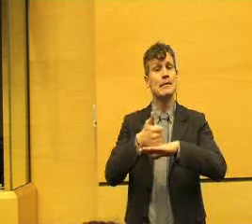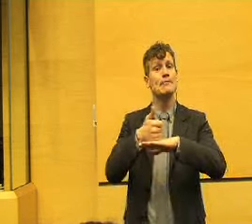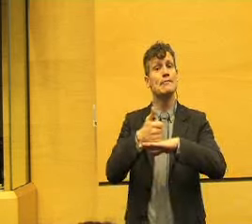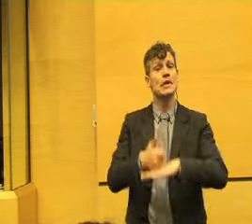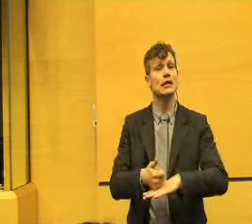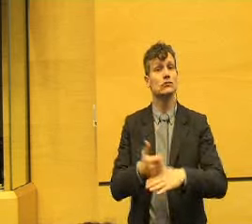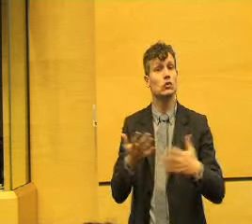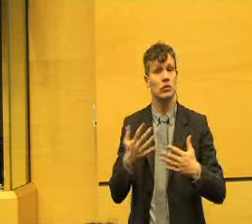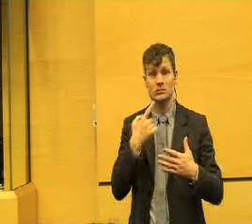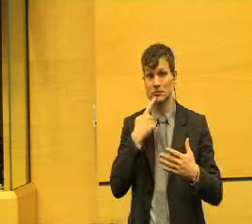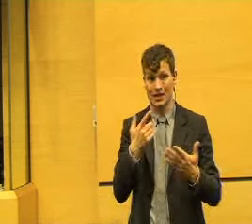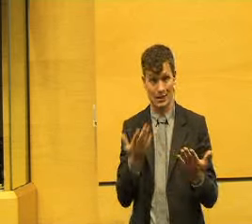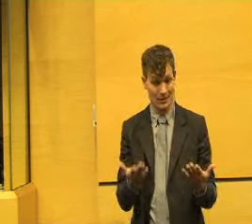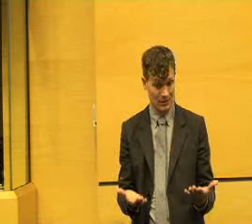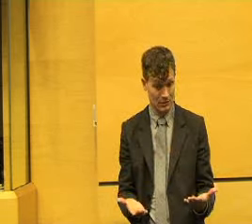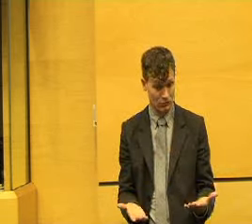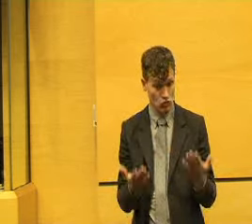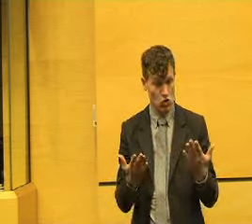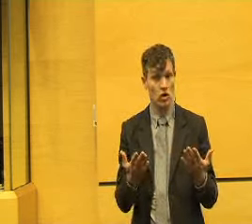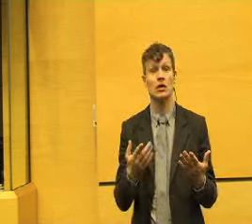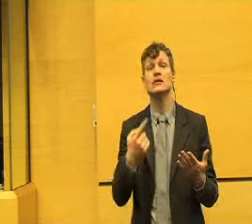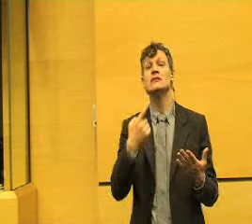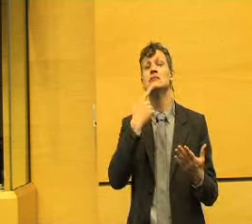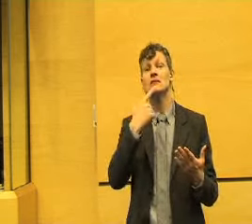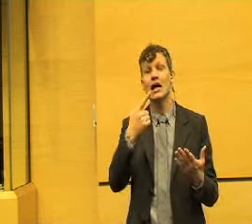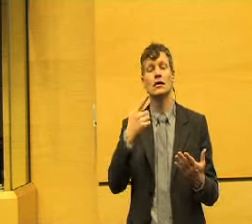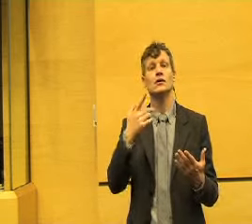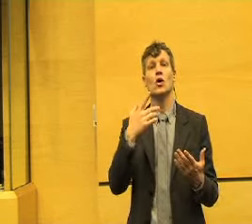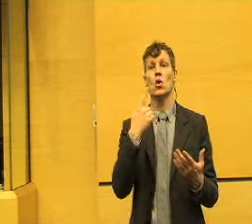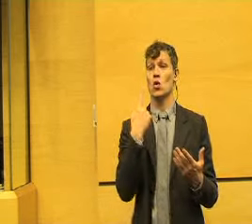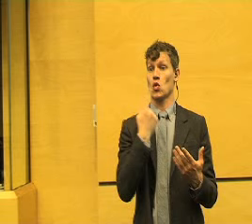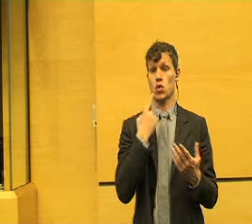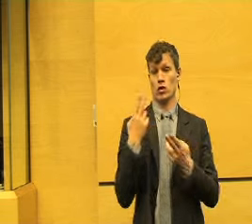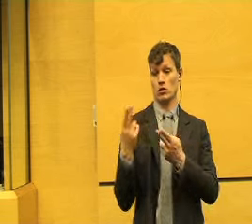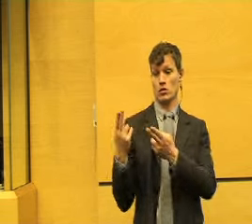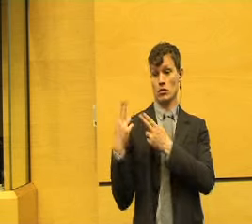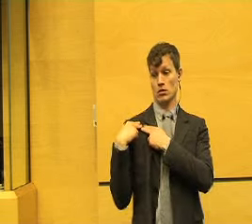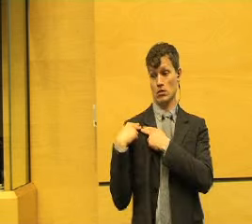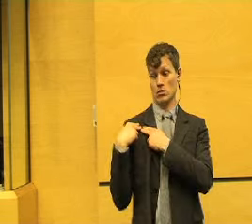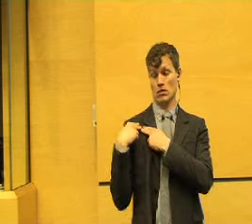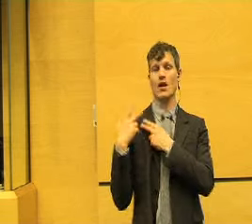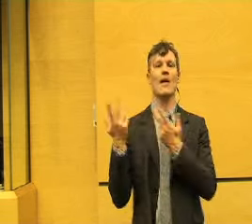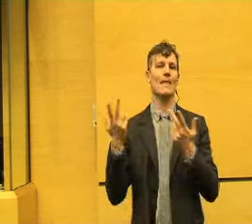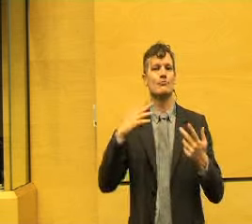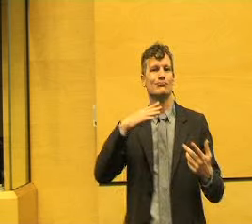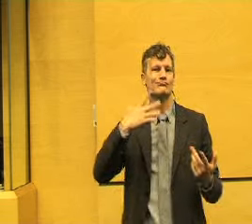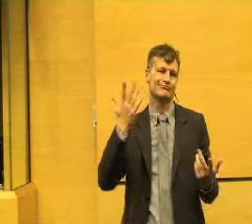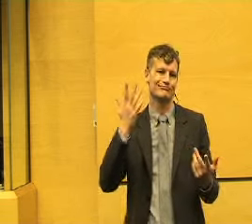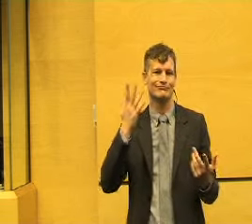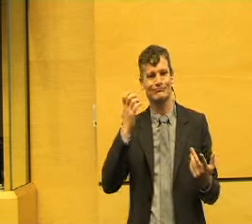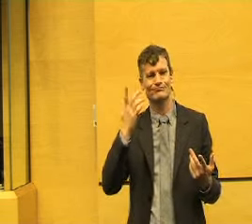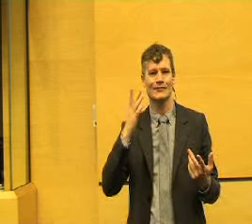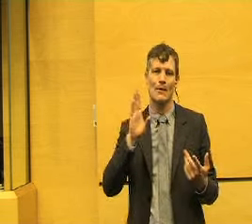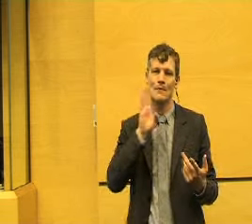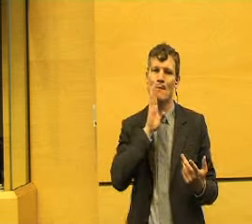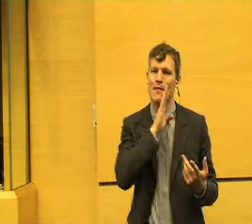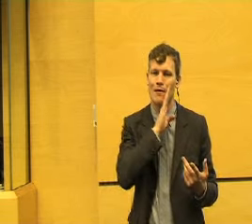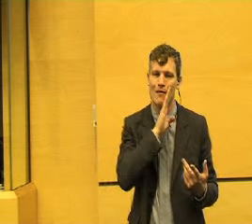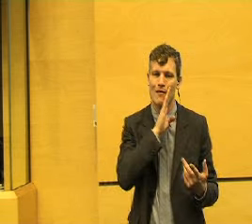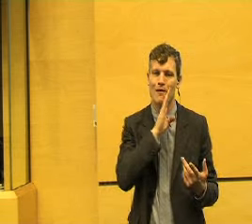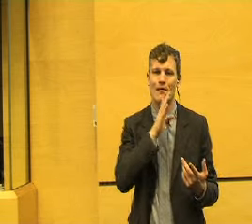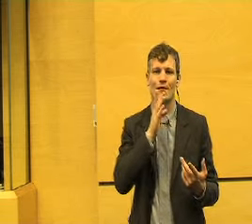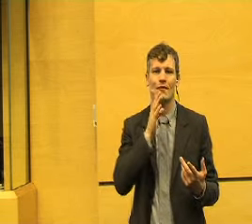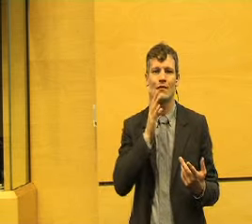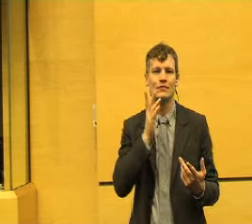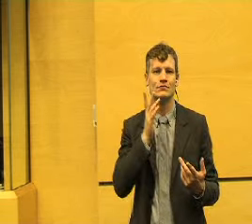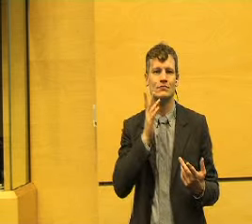delegation, it is the parents, generally mothers, who make this decision, and it's a way